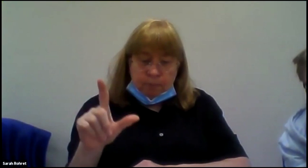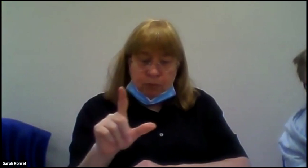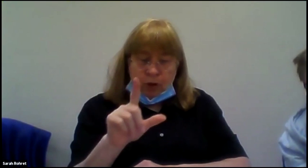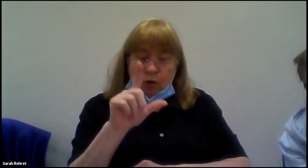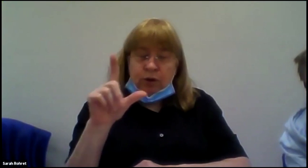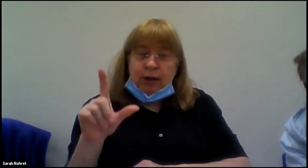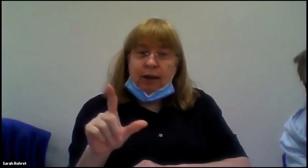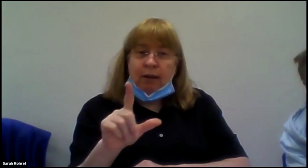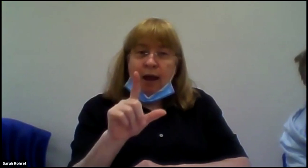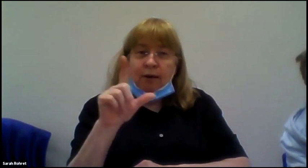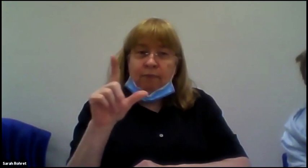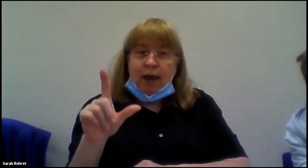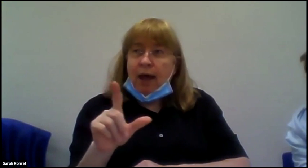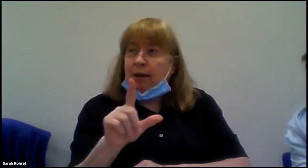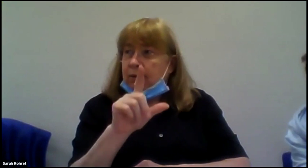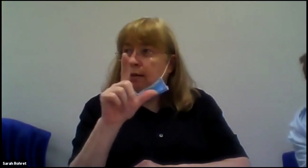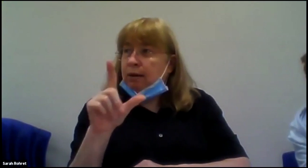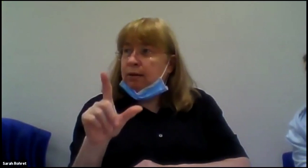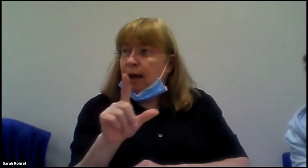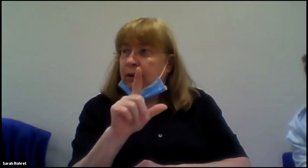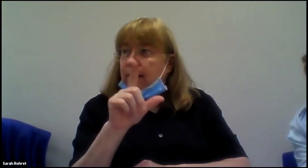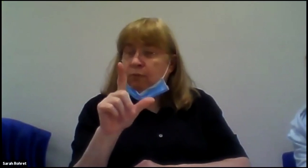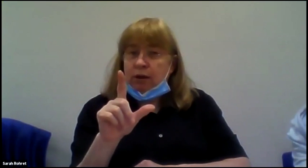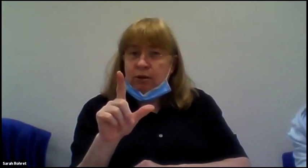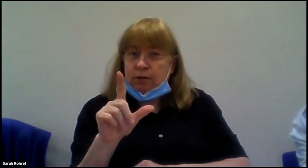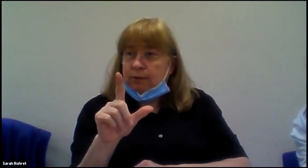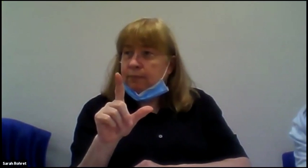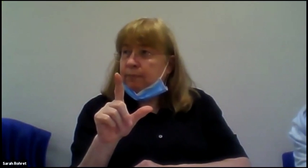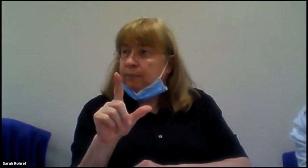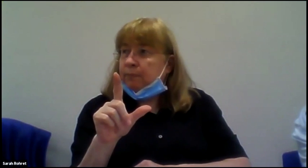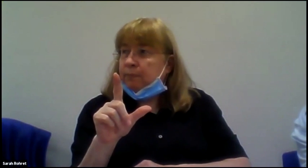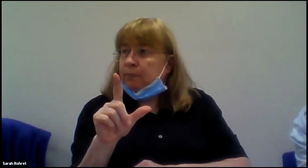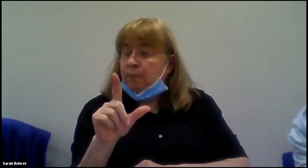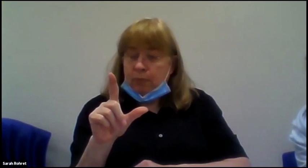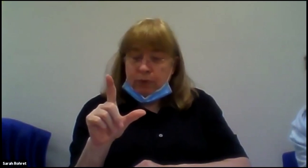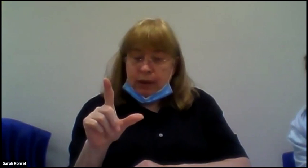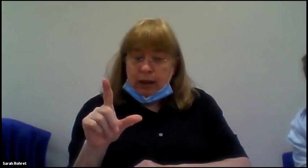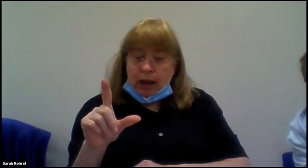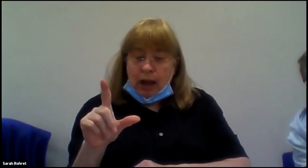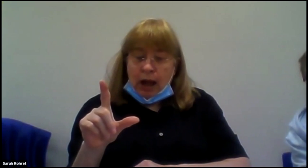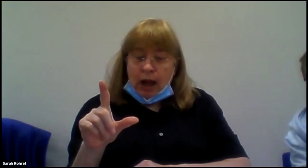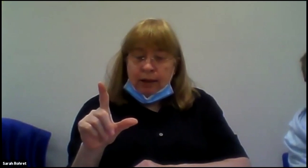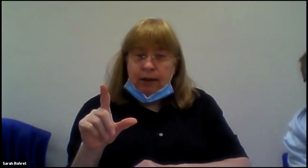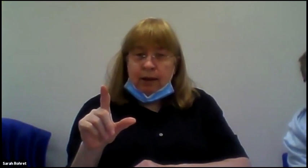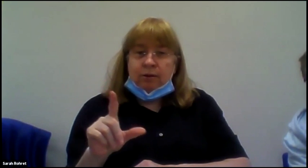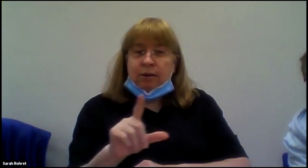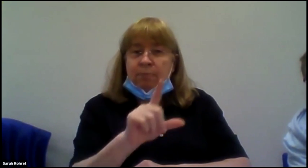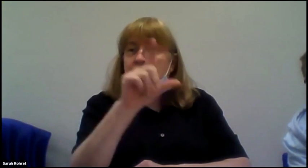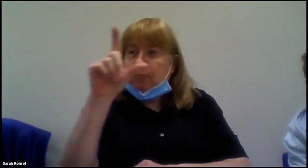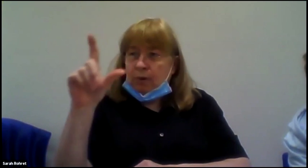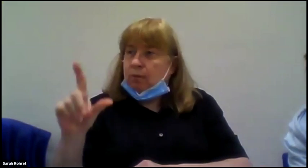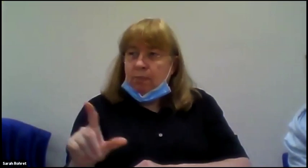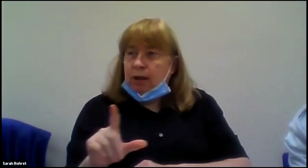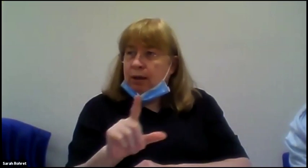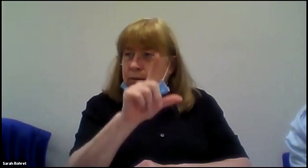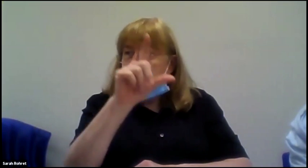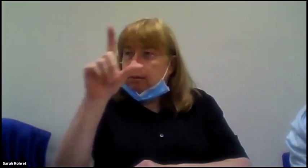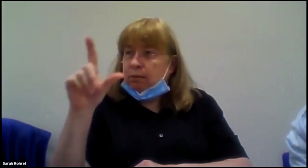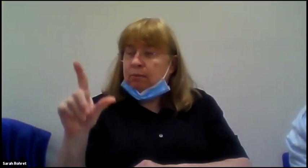So you'll see a lot of that in sign language. What is the circling refer to? I think it's just mini. Okay.